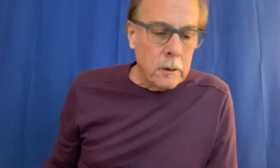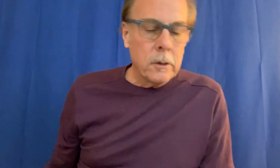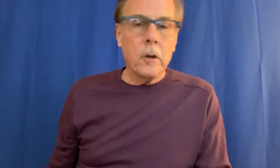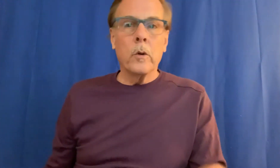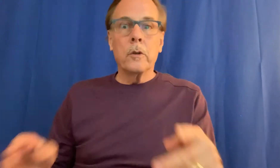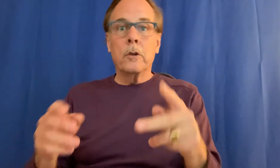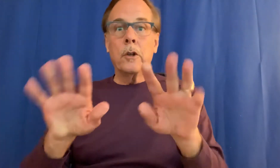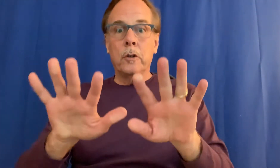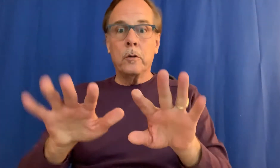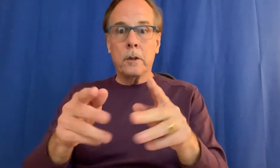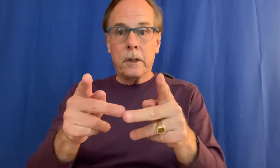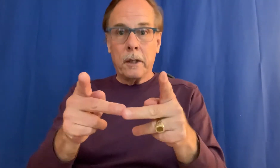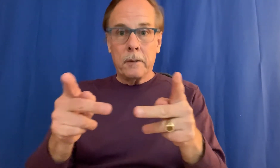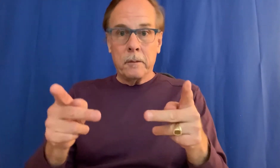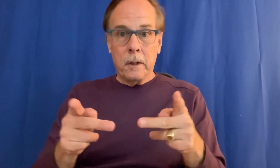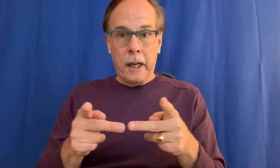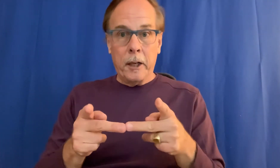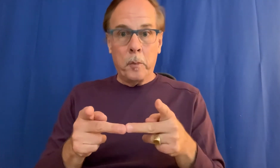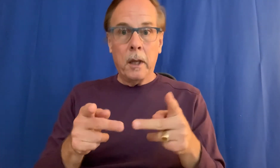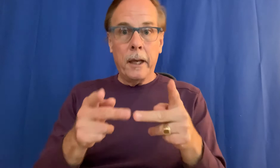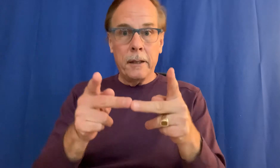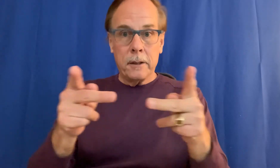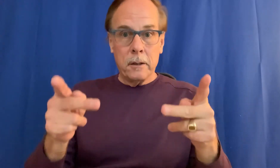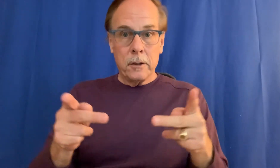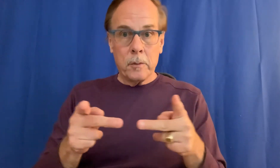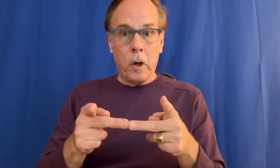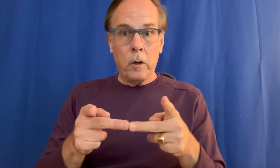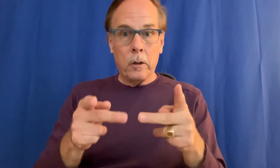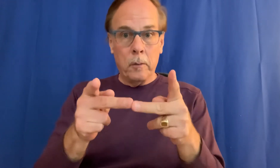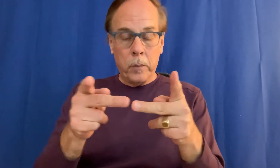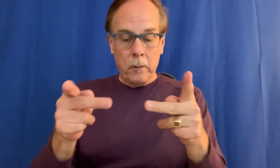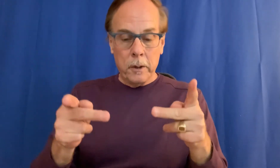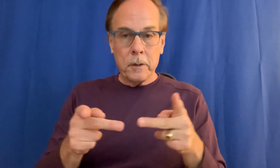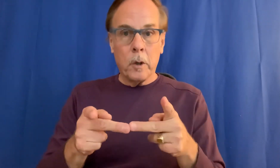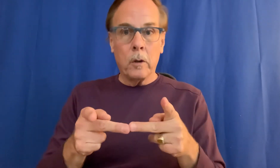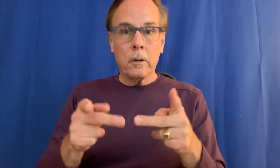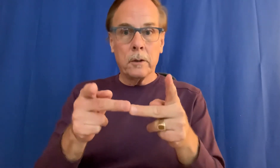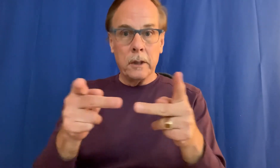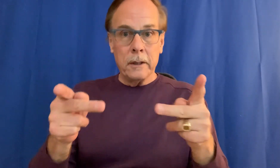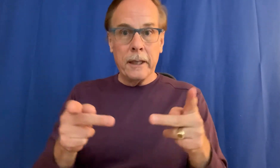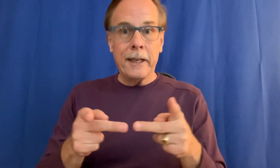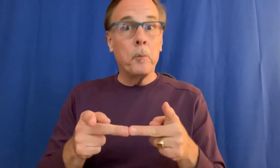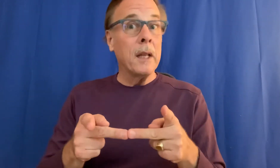So we're going to do the sign like place, smaller, probably smaller to indicate a